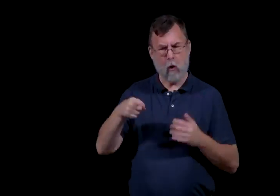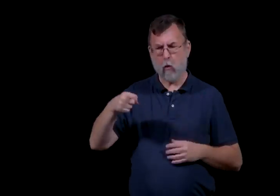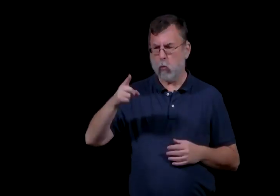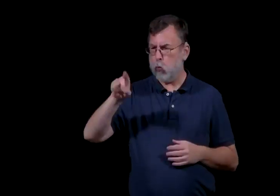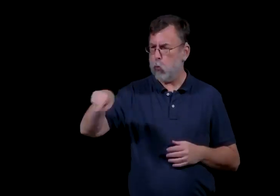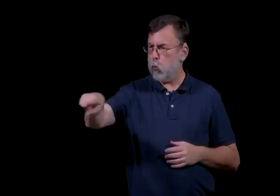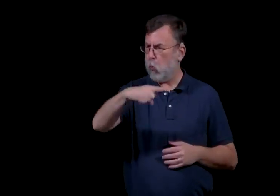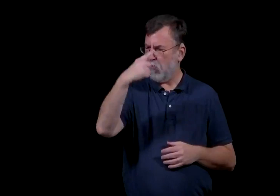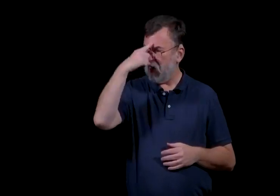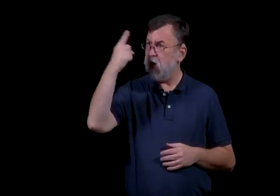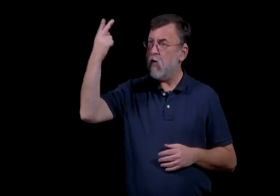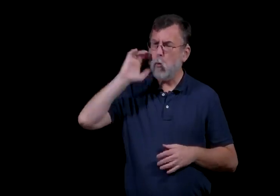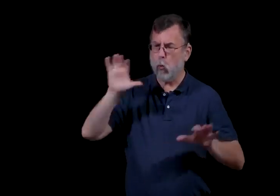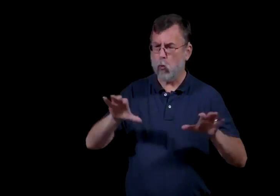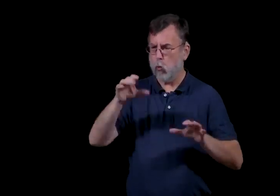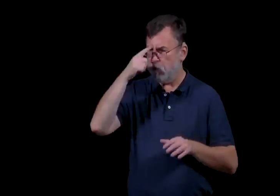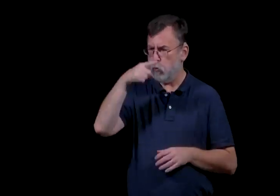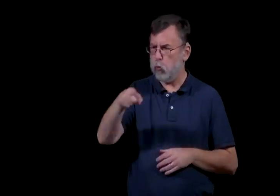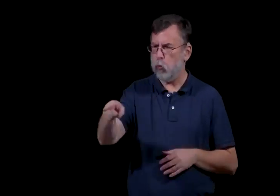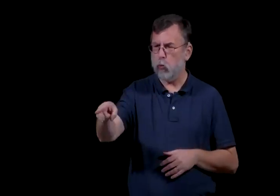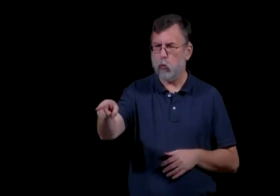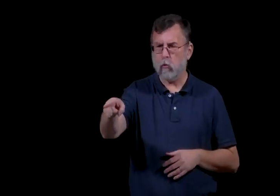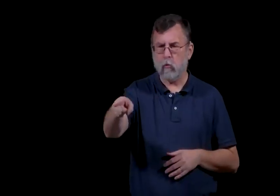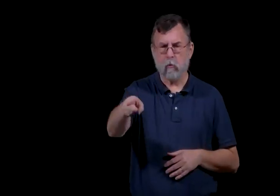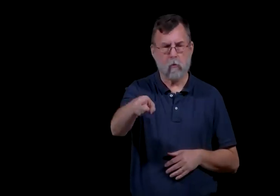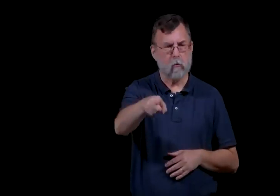what do you think that he'll do for